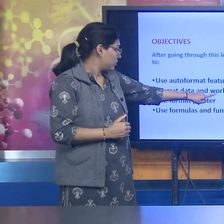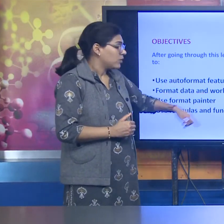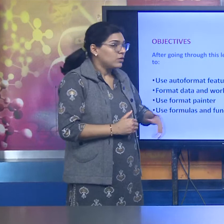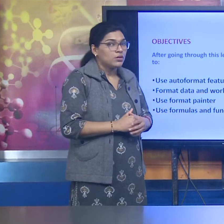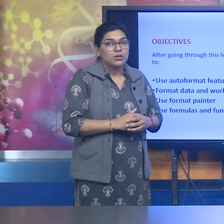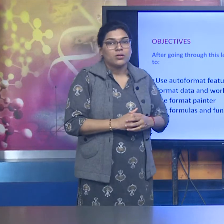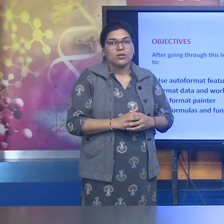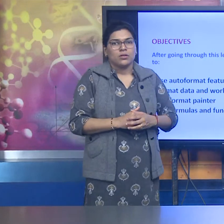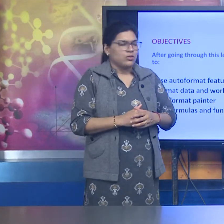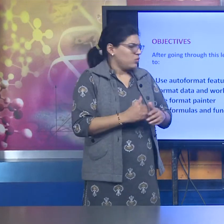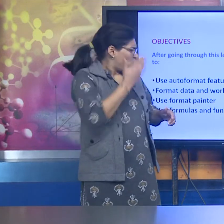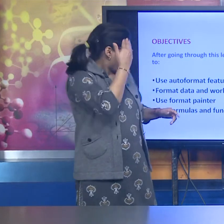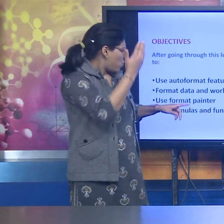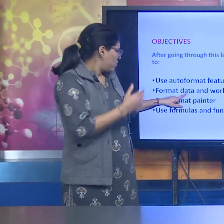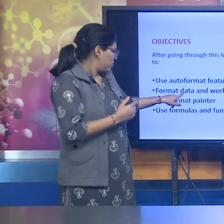Second,